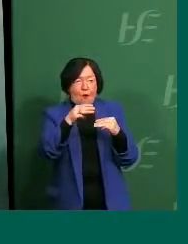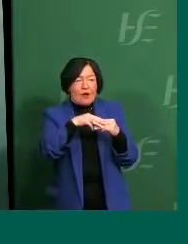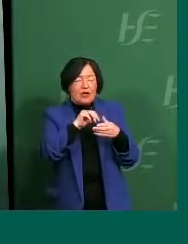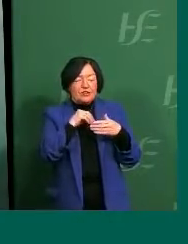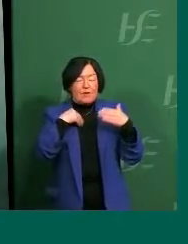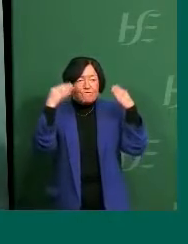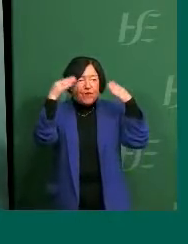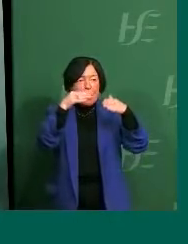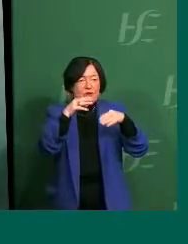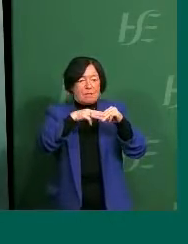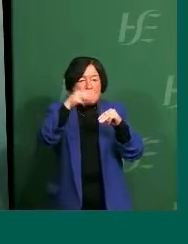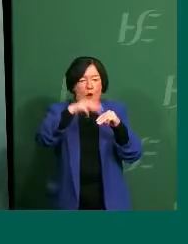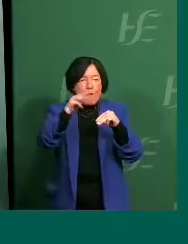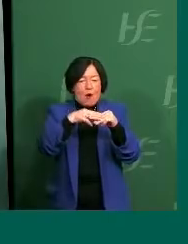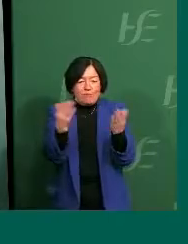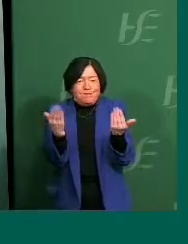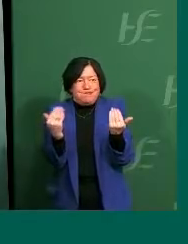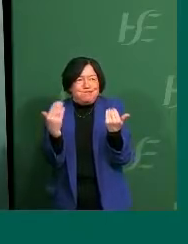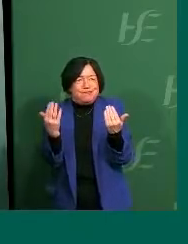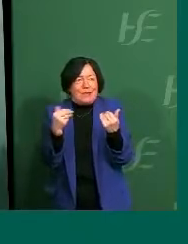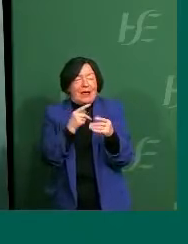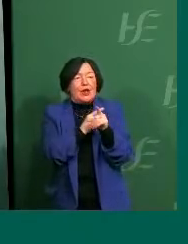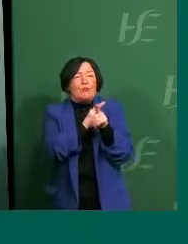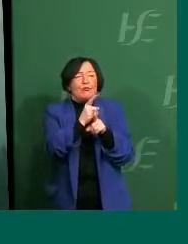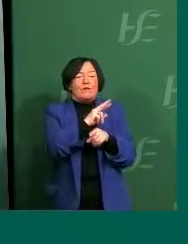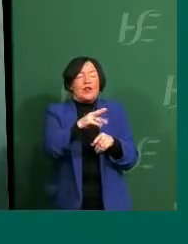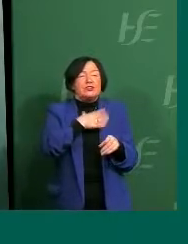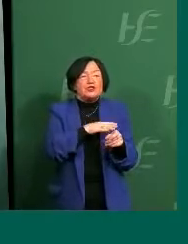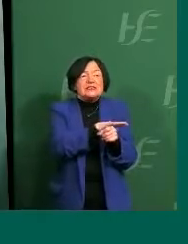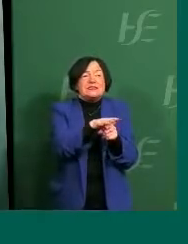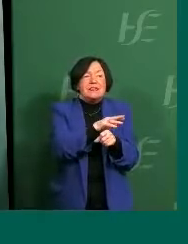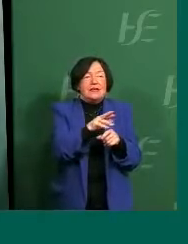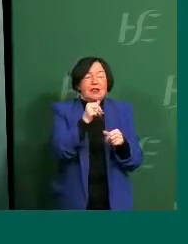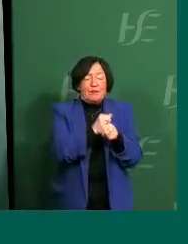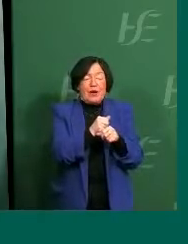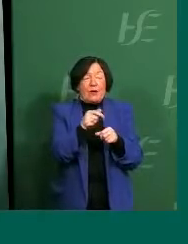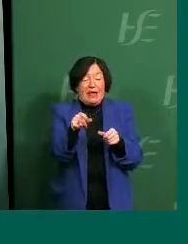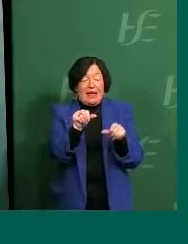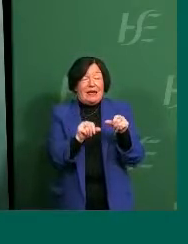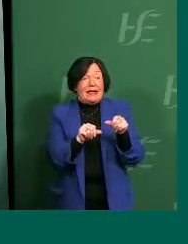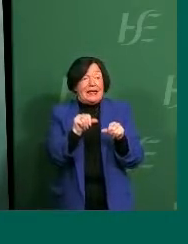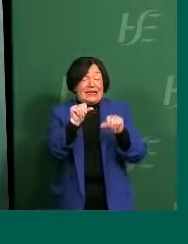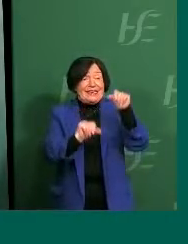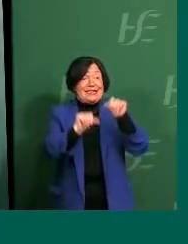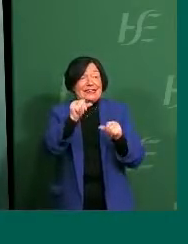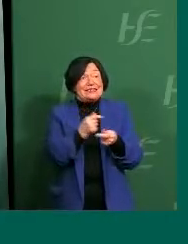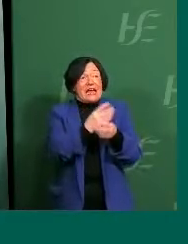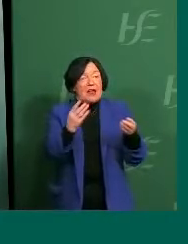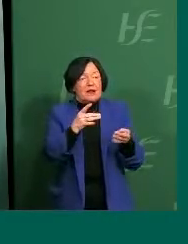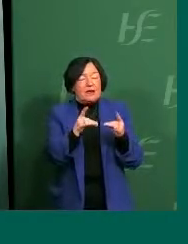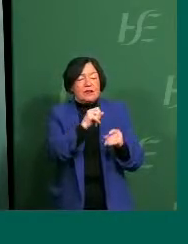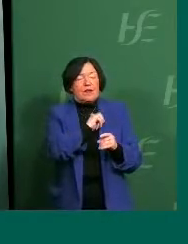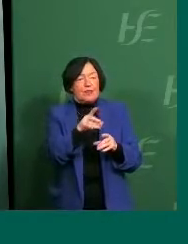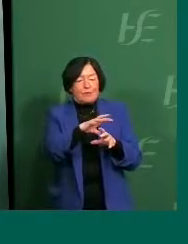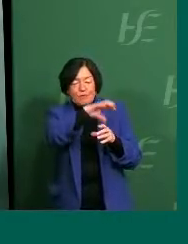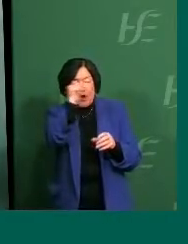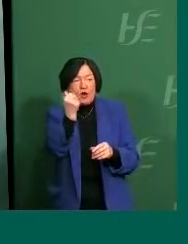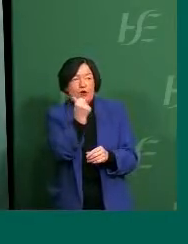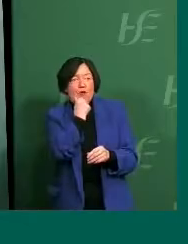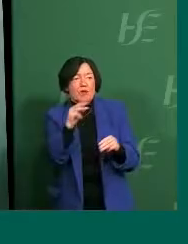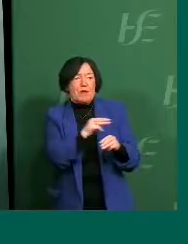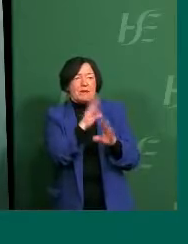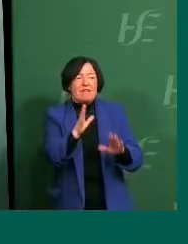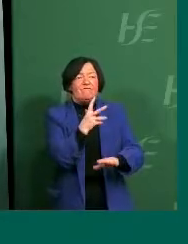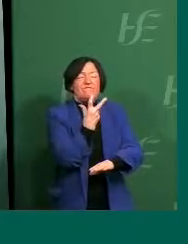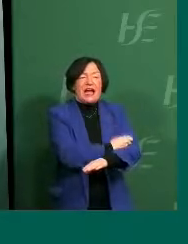try and increase the uptake and improve not just the position, it isn't about league tables, but to make sure, I suppose, that we get the maximum number of people